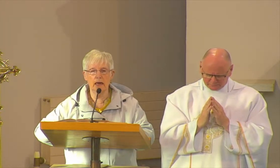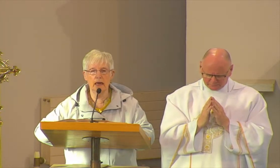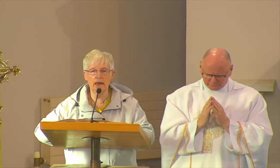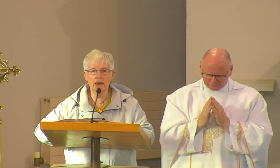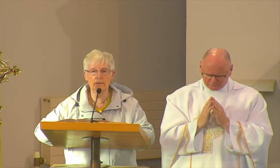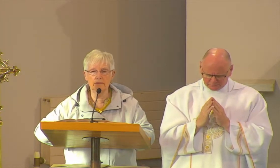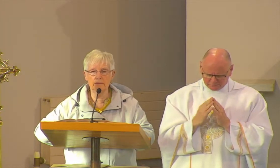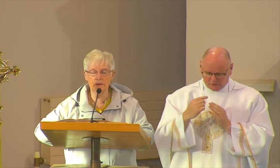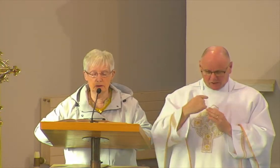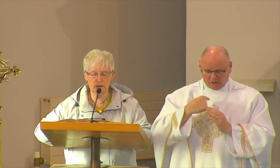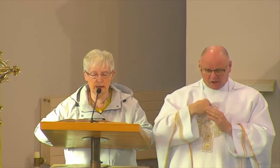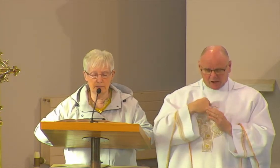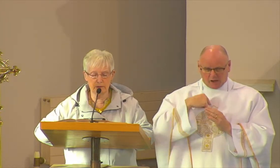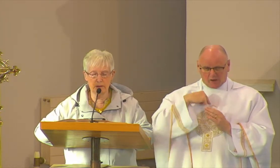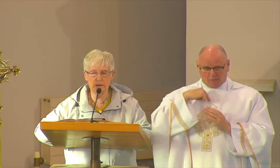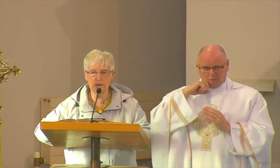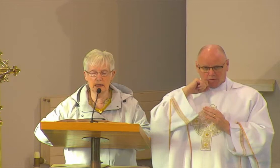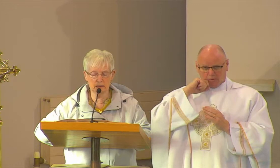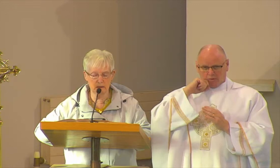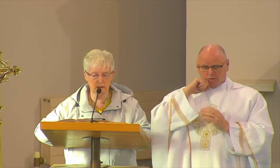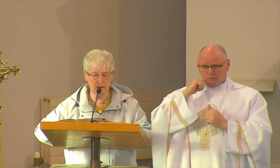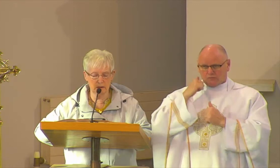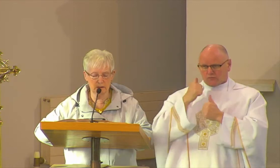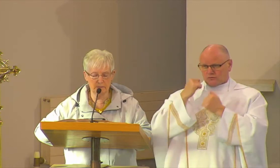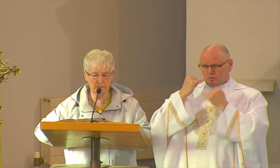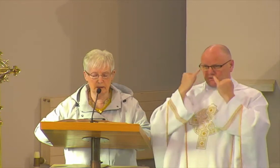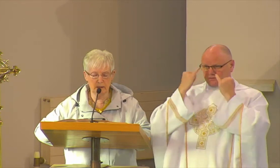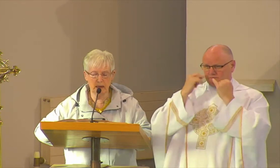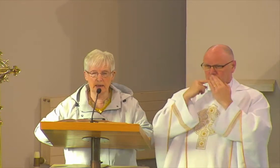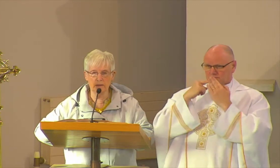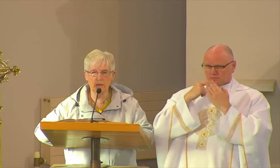I am the good shepherd, says the Lord. I know my